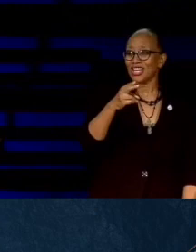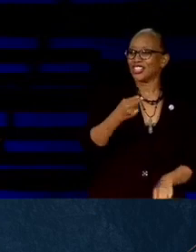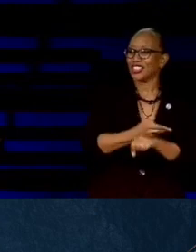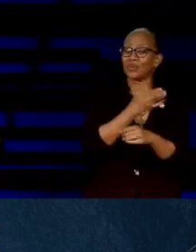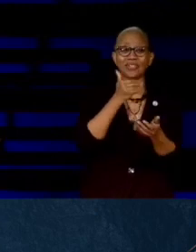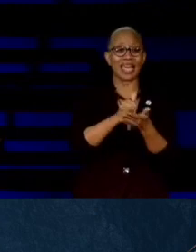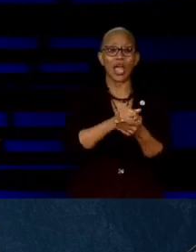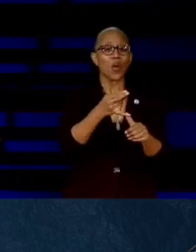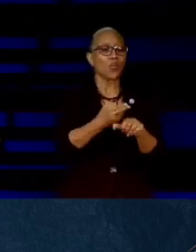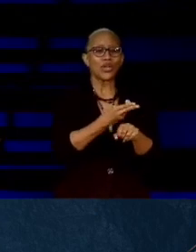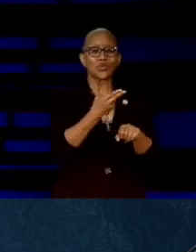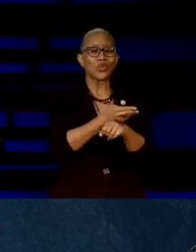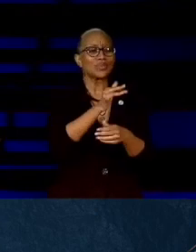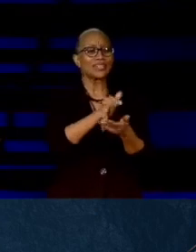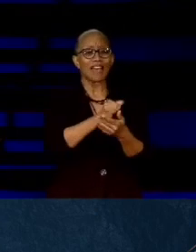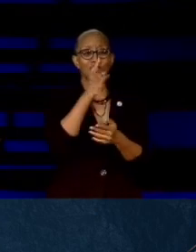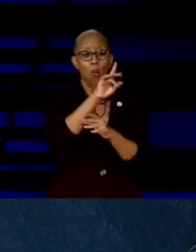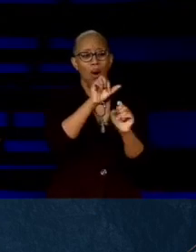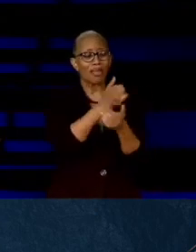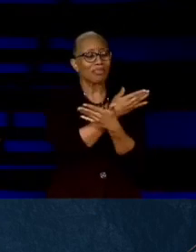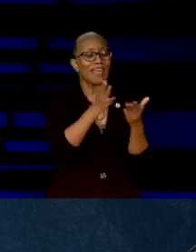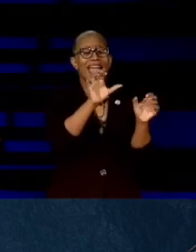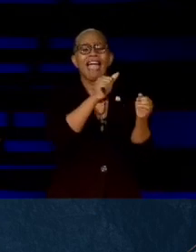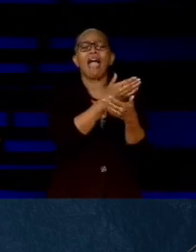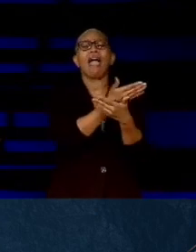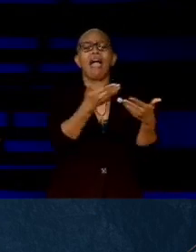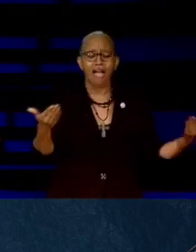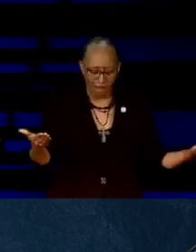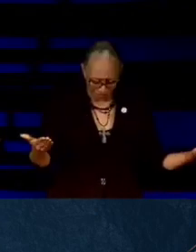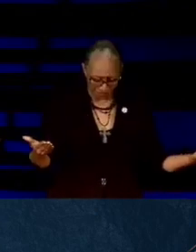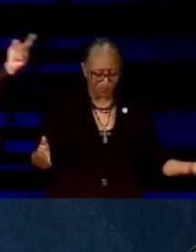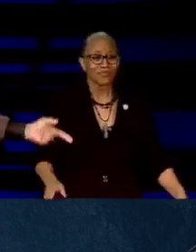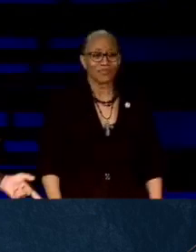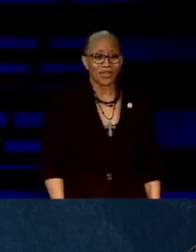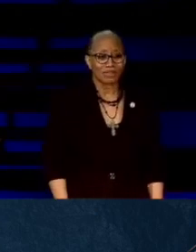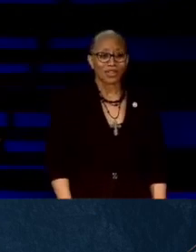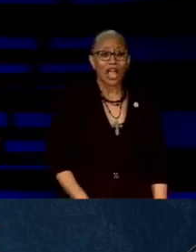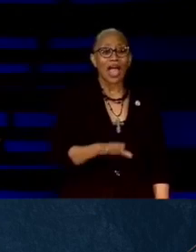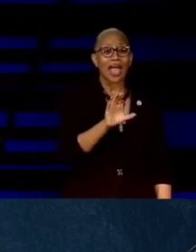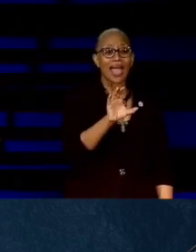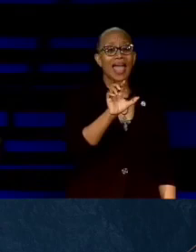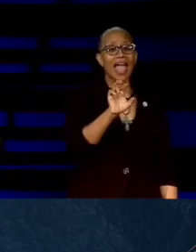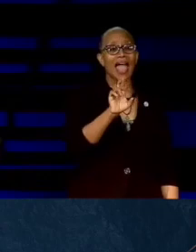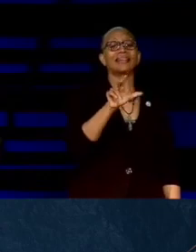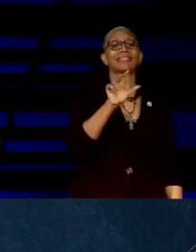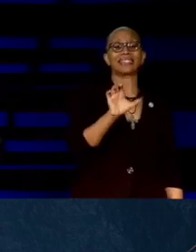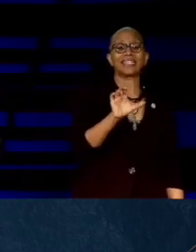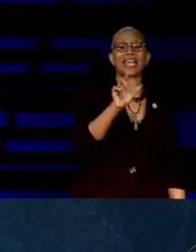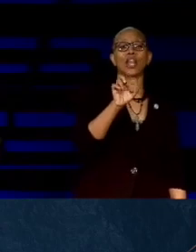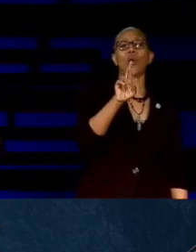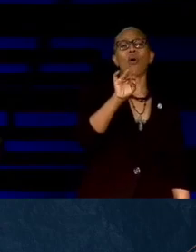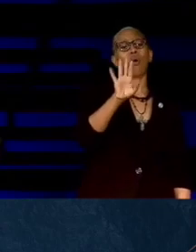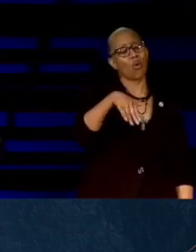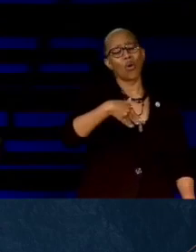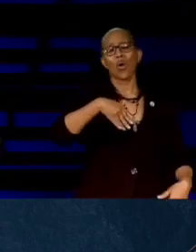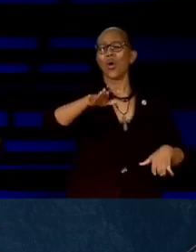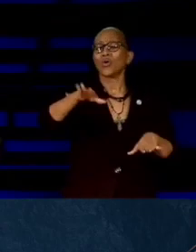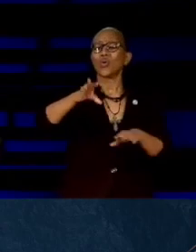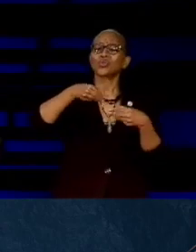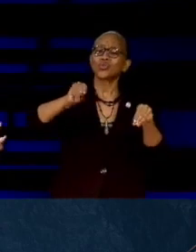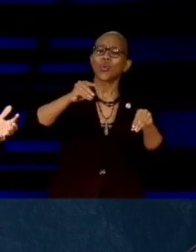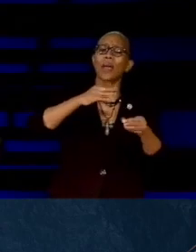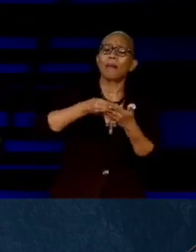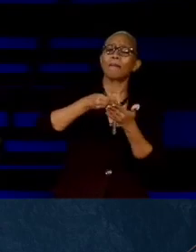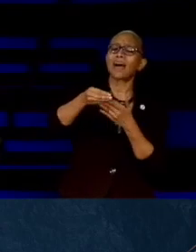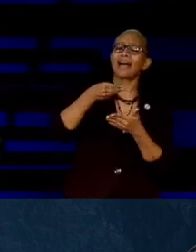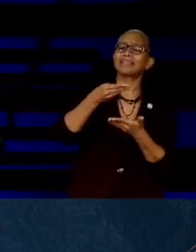We didn't just use Clorox for one thing. It looked like we used Clorox for everything. Hey, boy, run up to the store and get me some